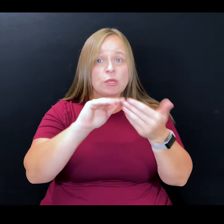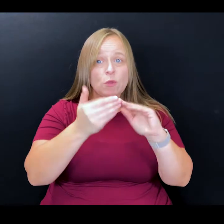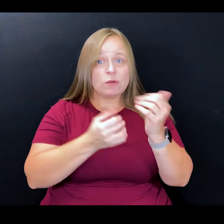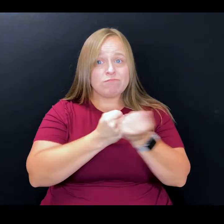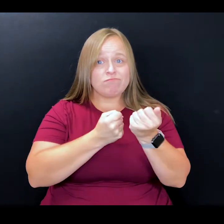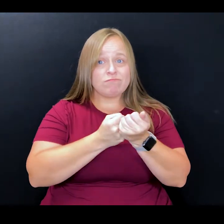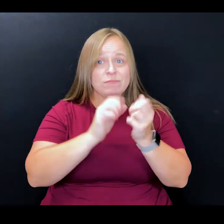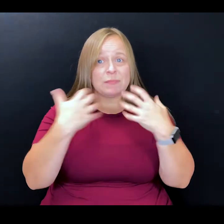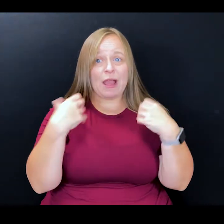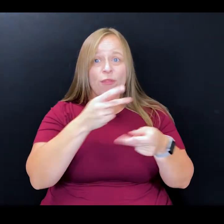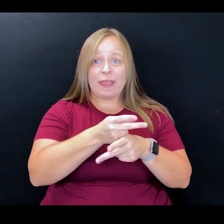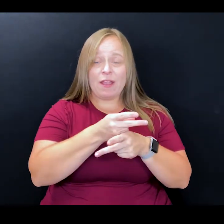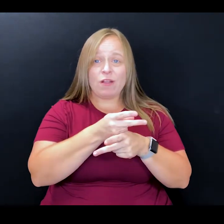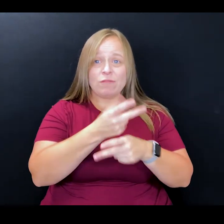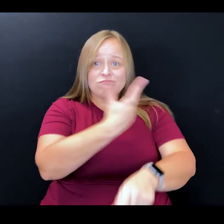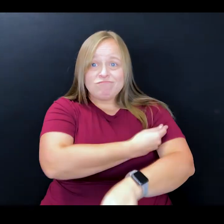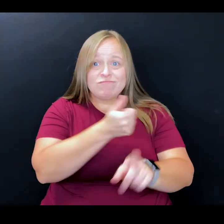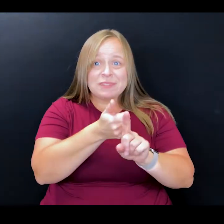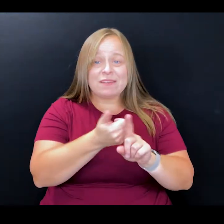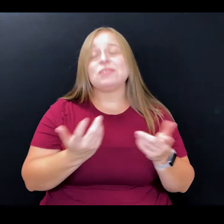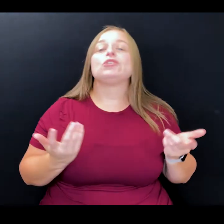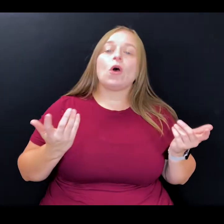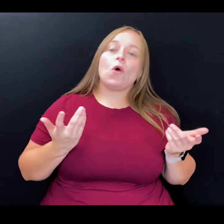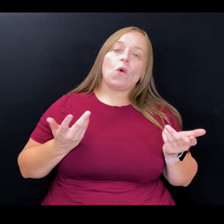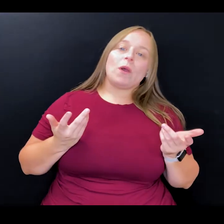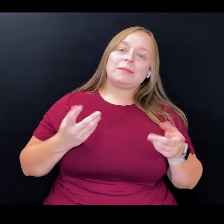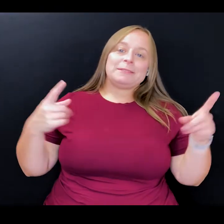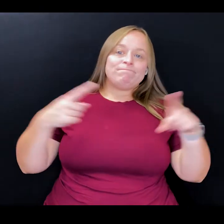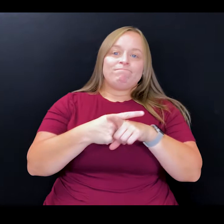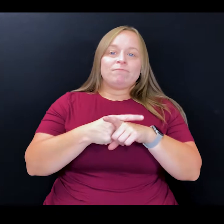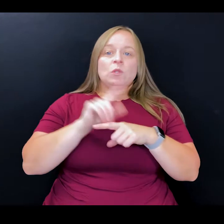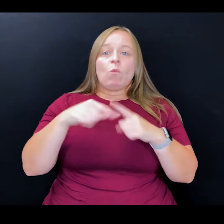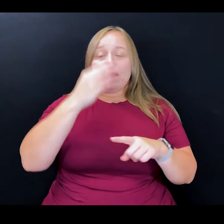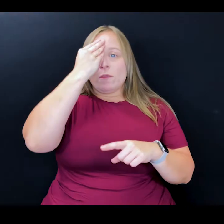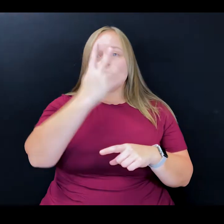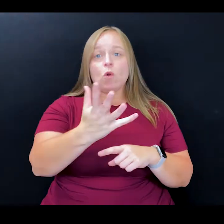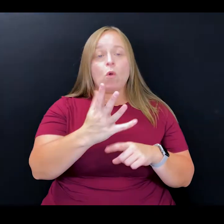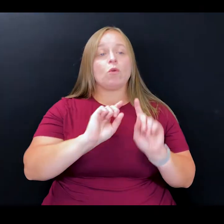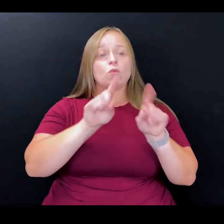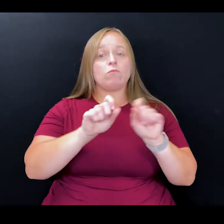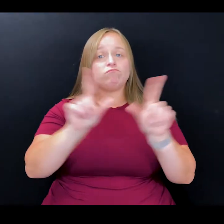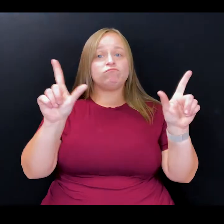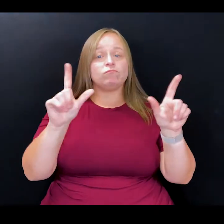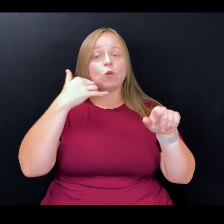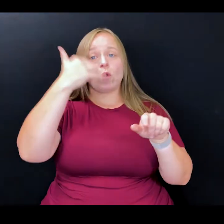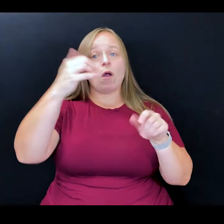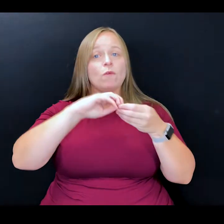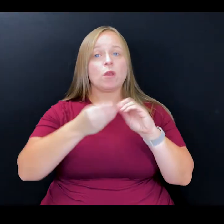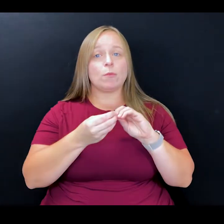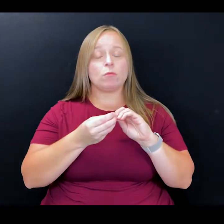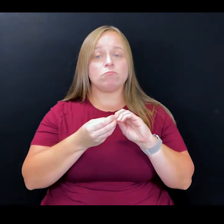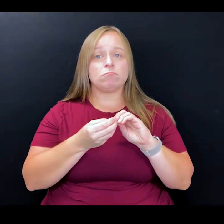their community health care. And so when they were told that they needed to go to call